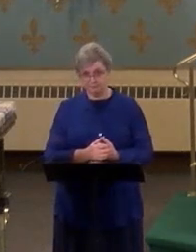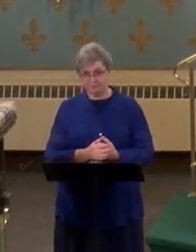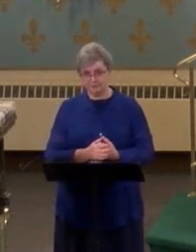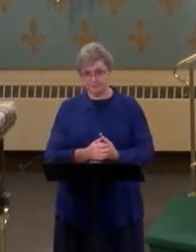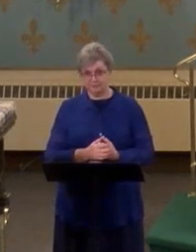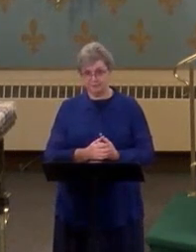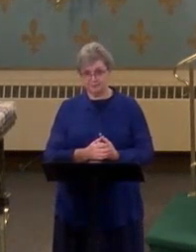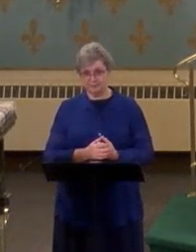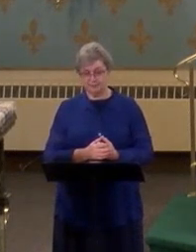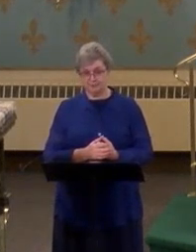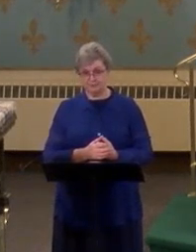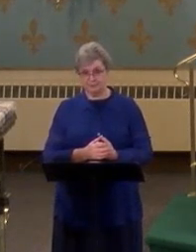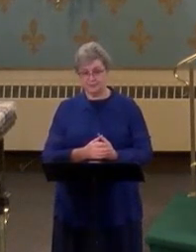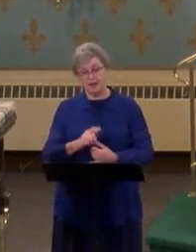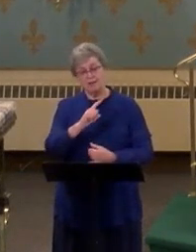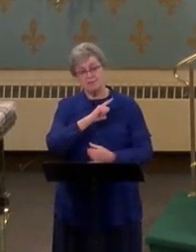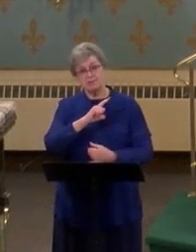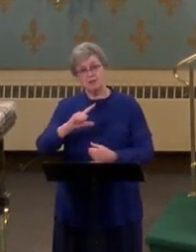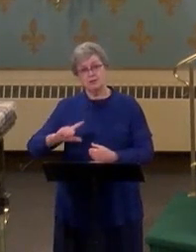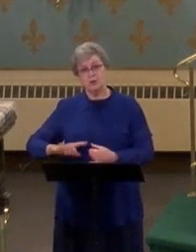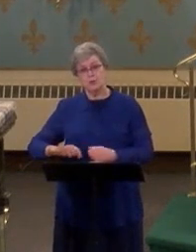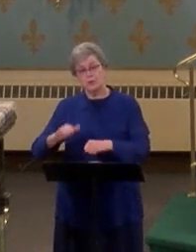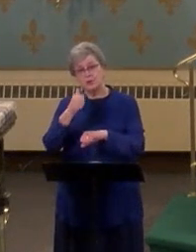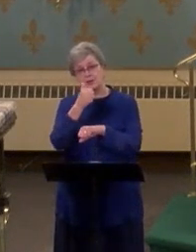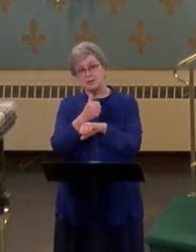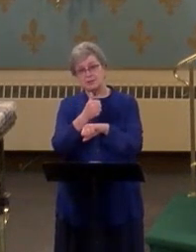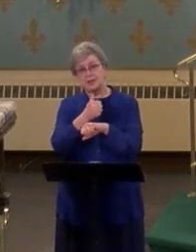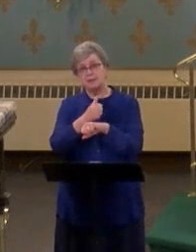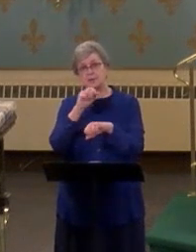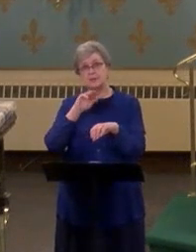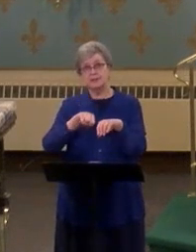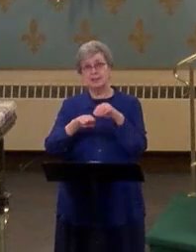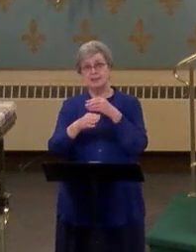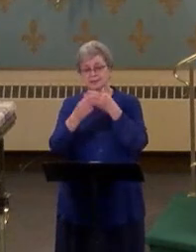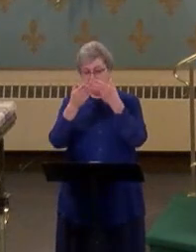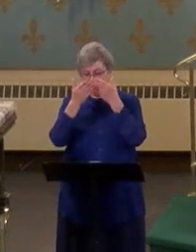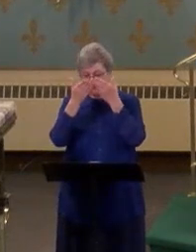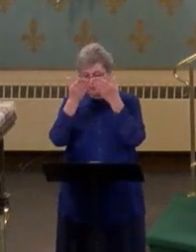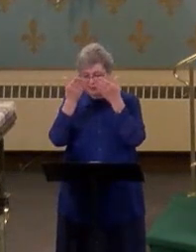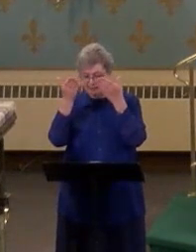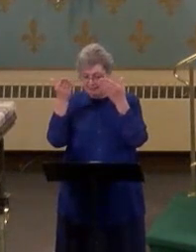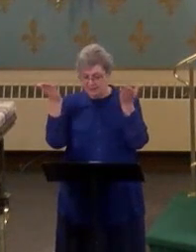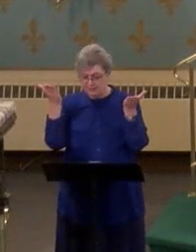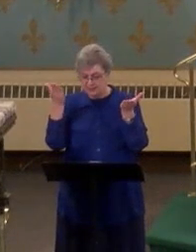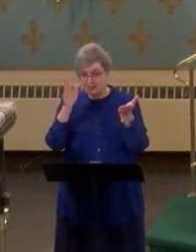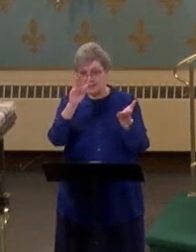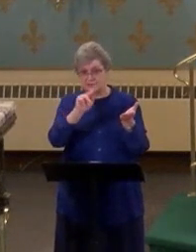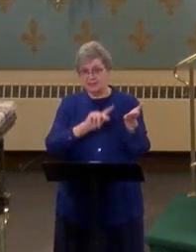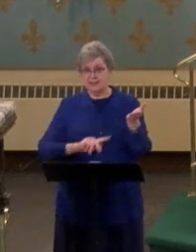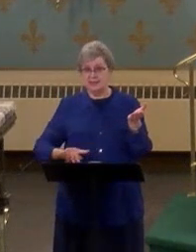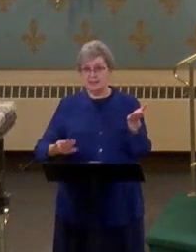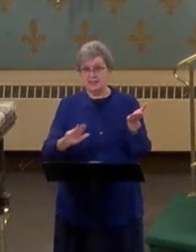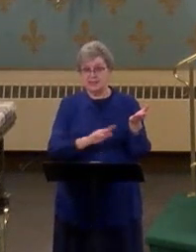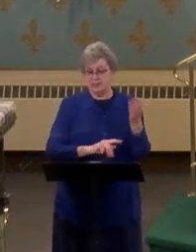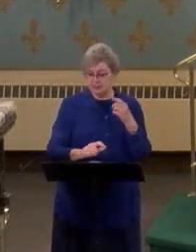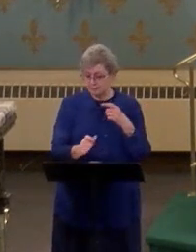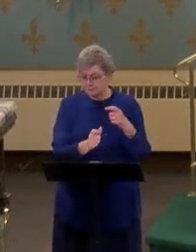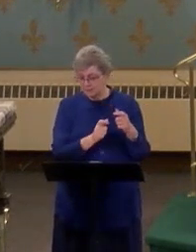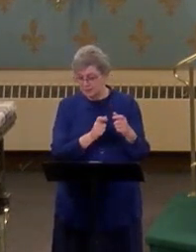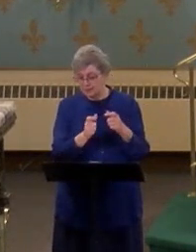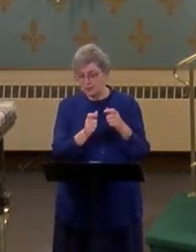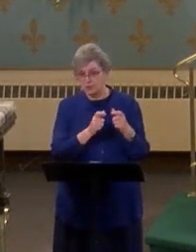heaven. The Lord has established his throne in heaven, and his kingdom rules